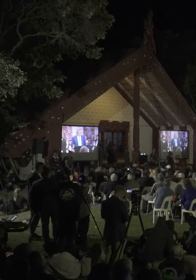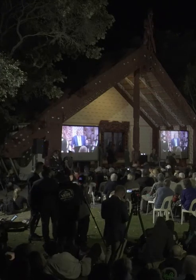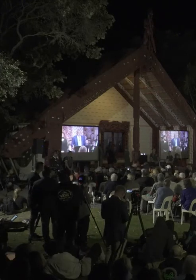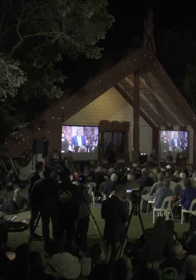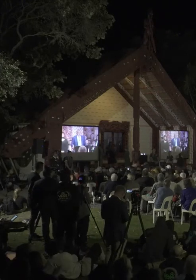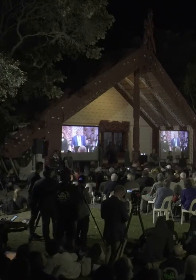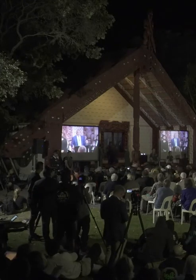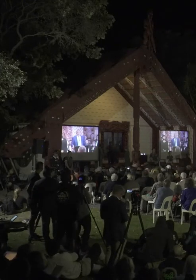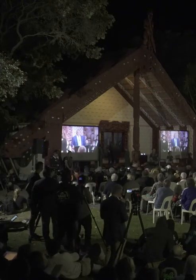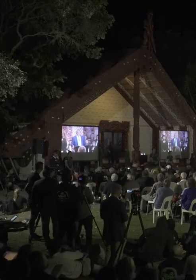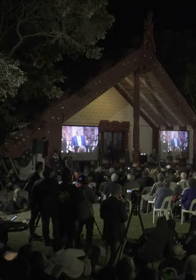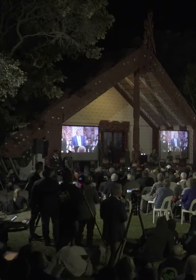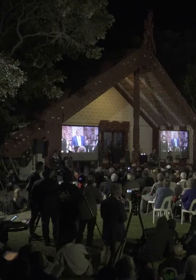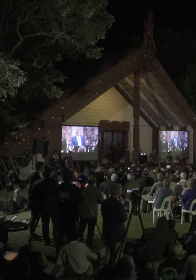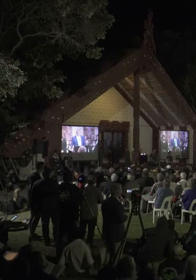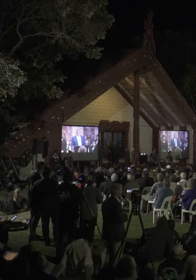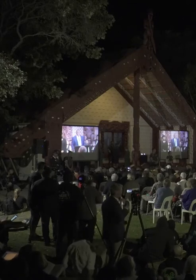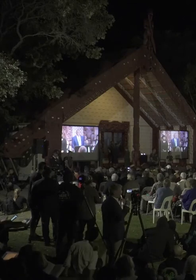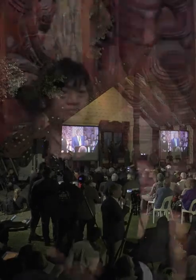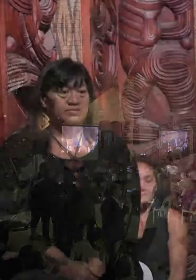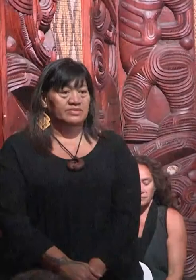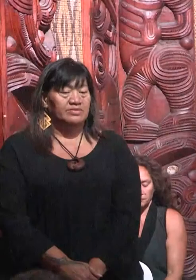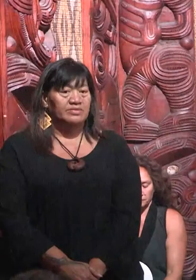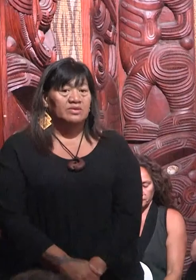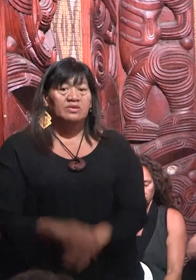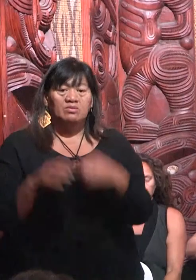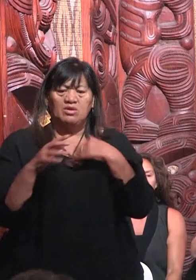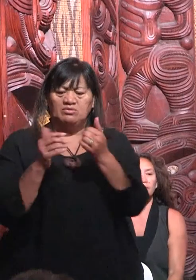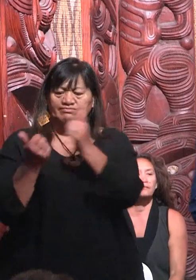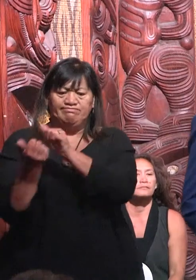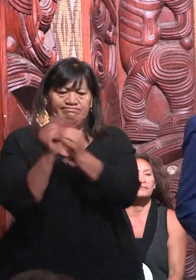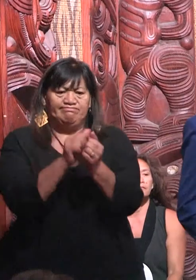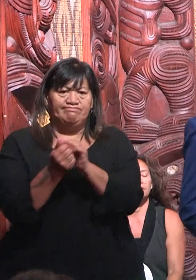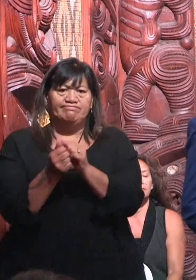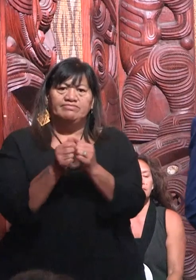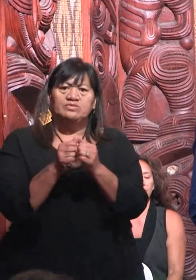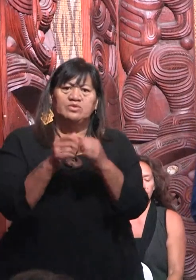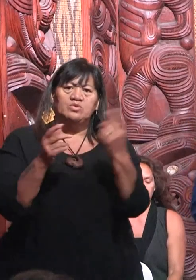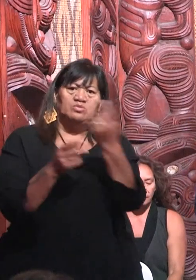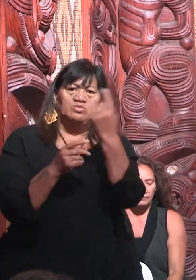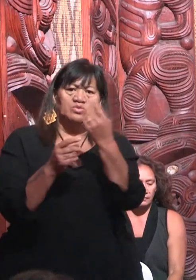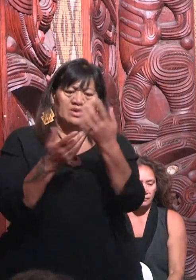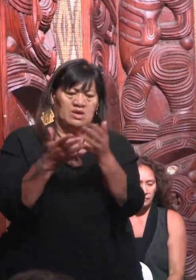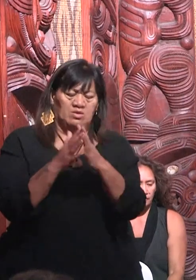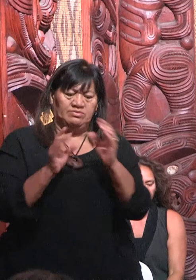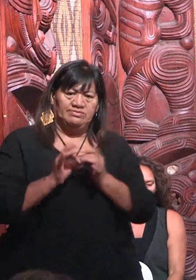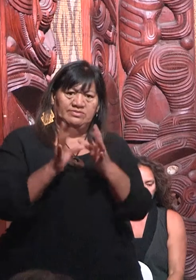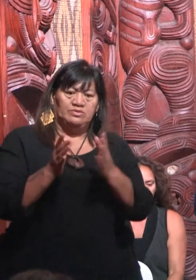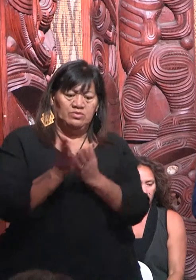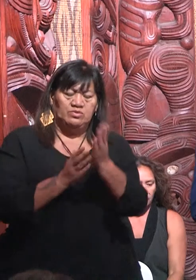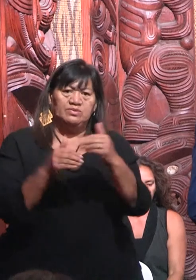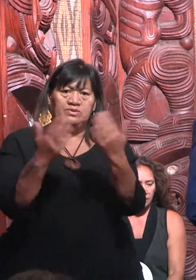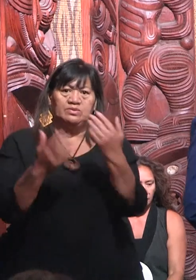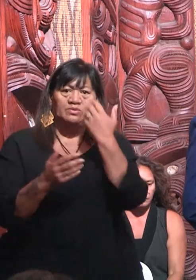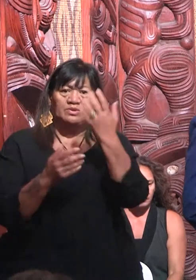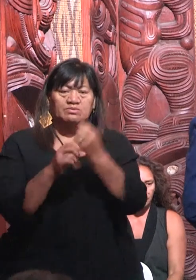e harataku hoa kaingaroa he purupuru he taka, ka pātau kua hau ko te apore, ko te anganga titi iho